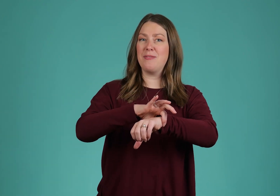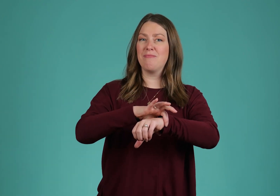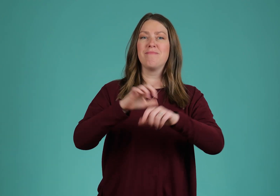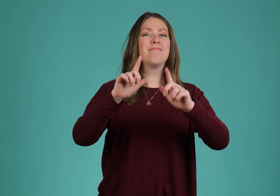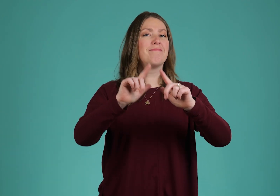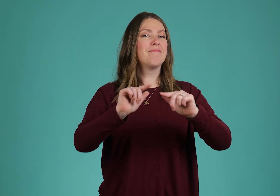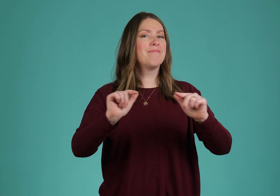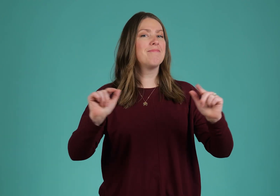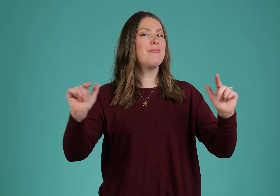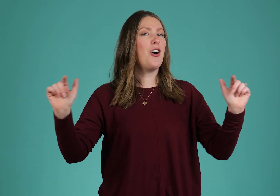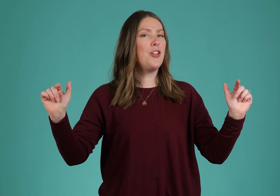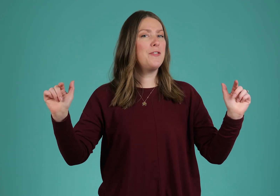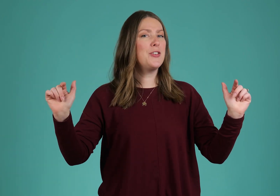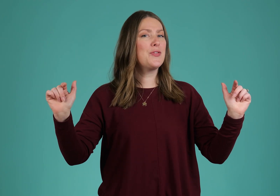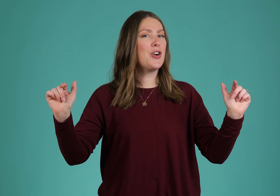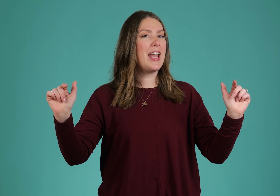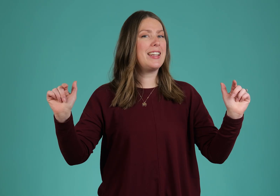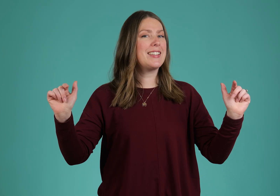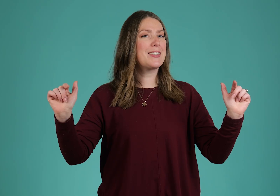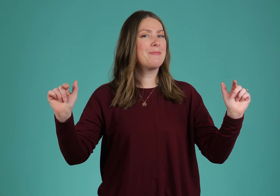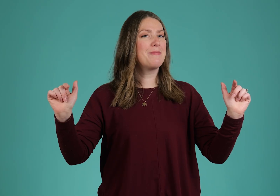bracelet, all of those varieties.